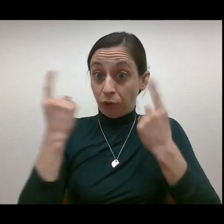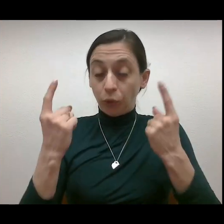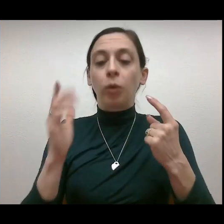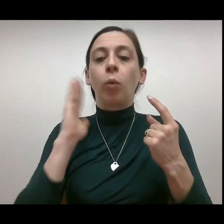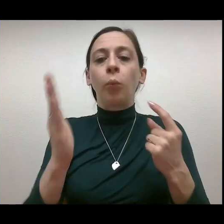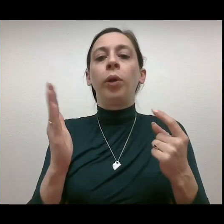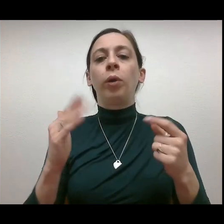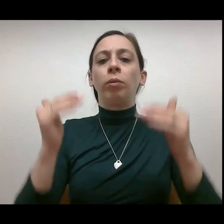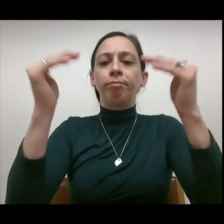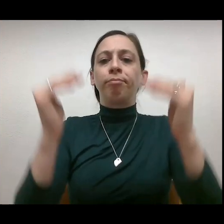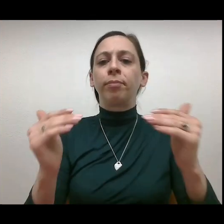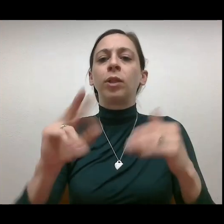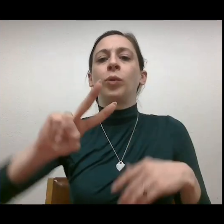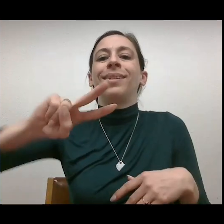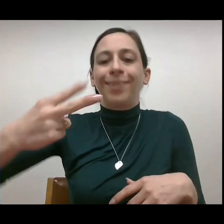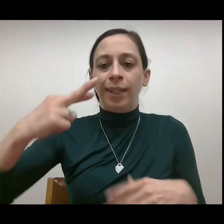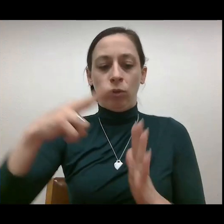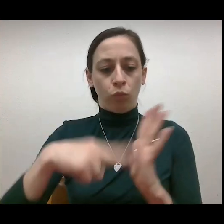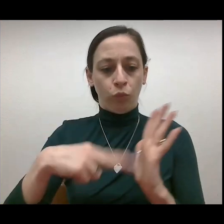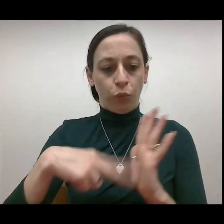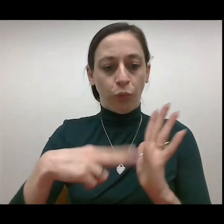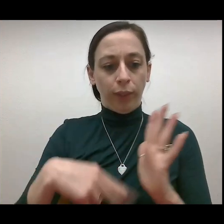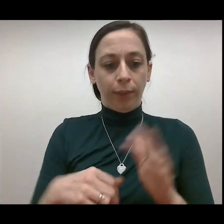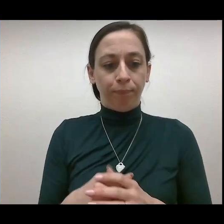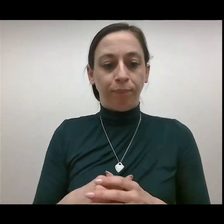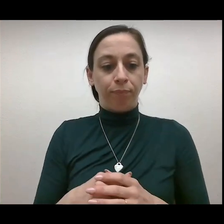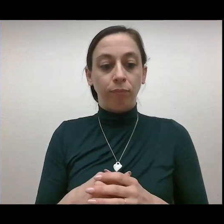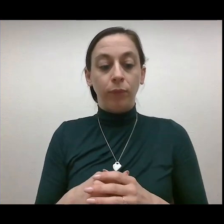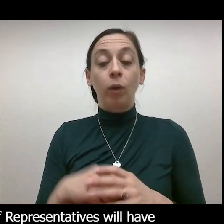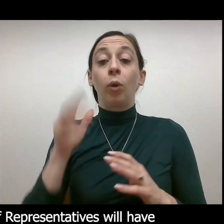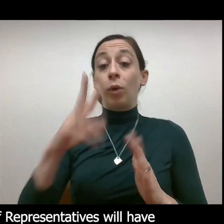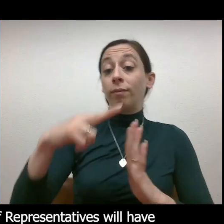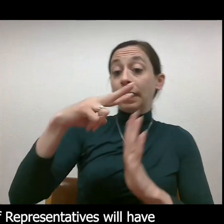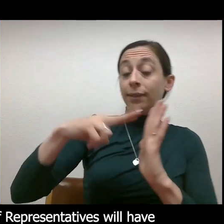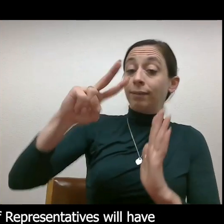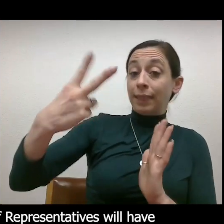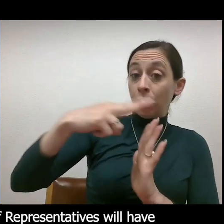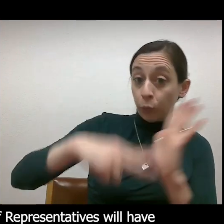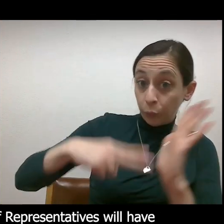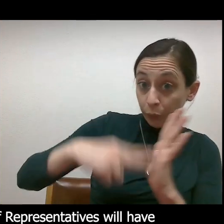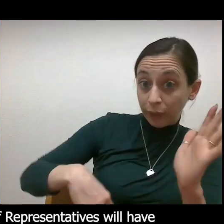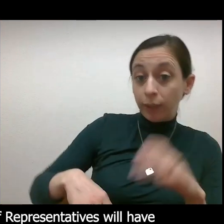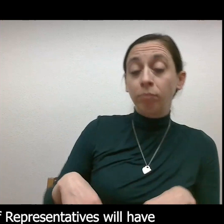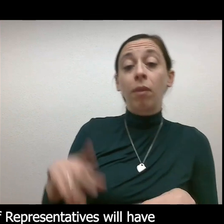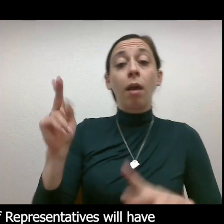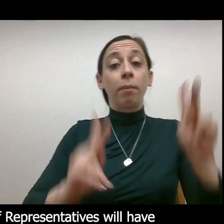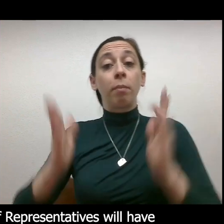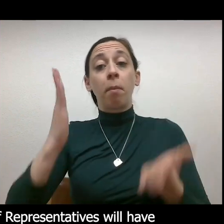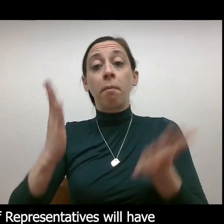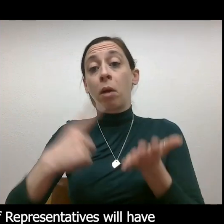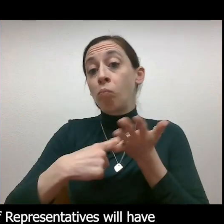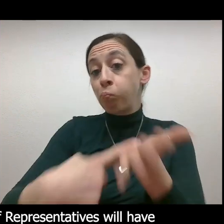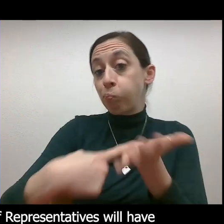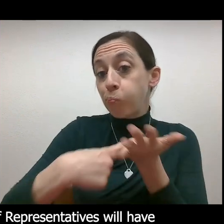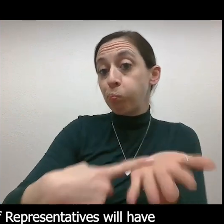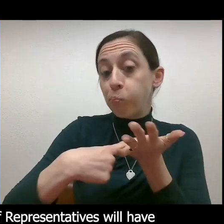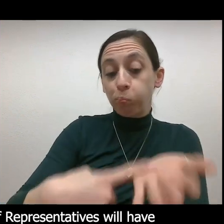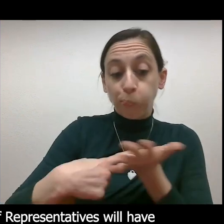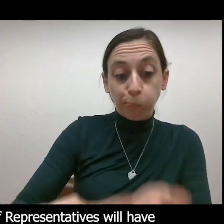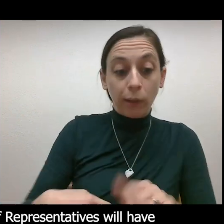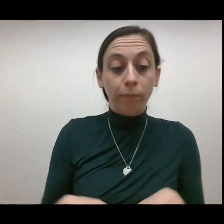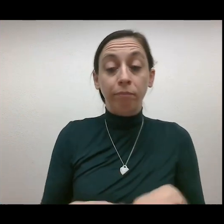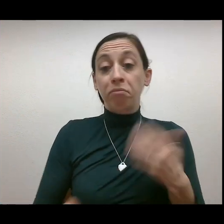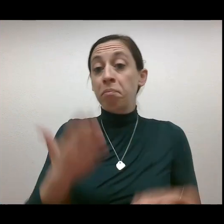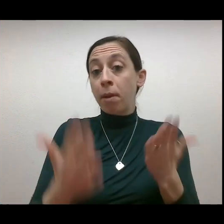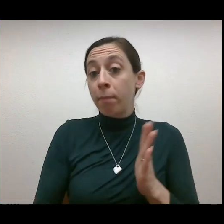If that does happen, it will proceed to the second reading. During that second reading, the House of Representatives will